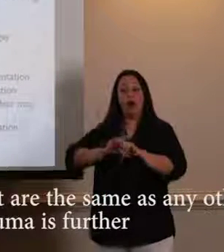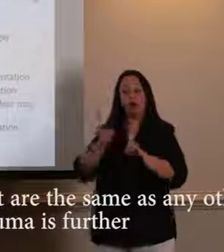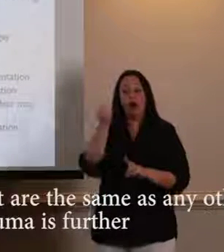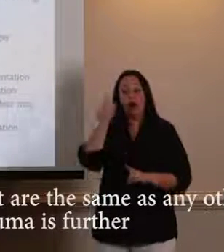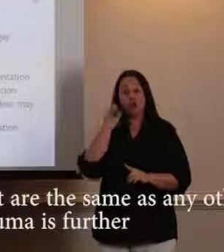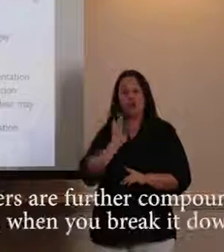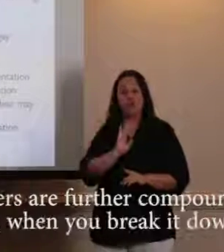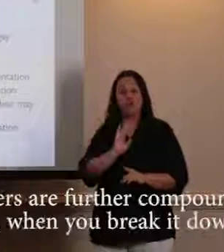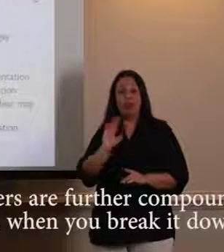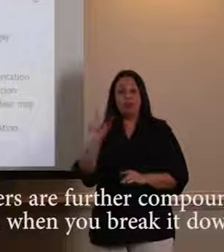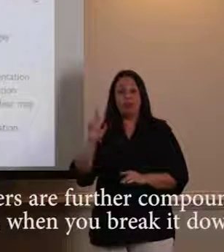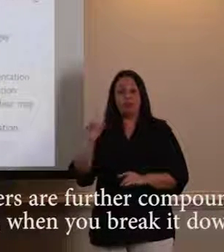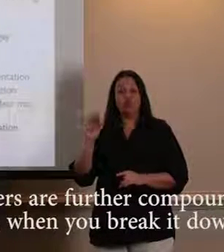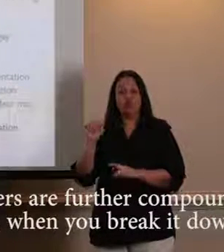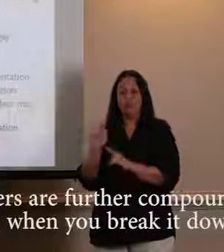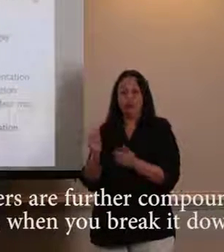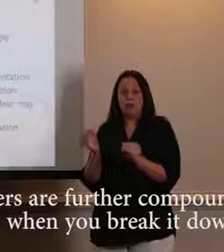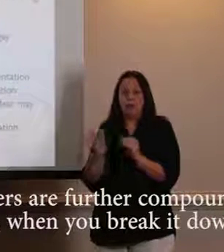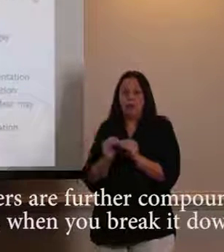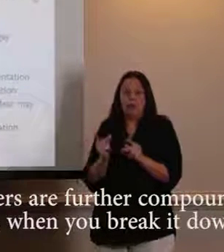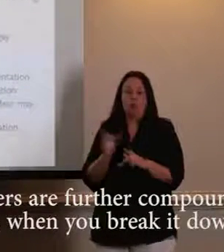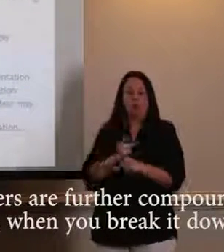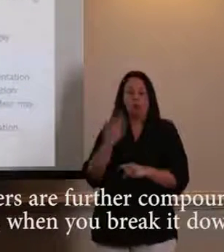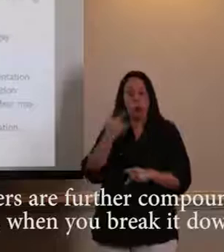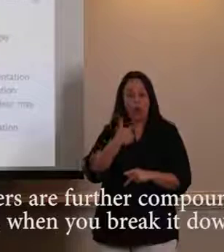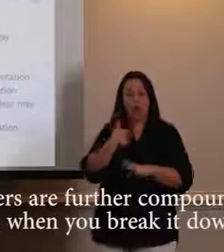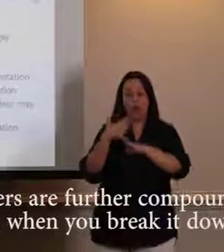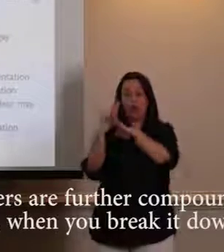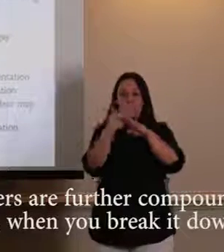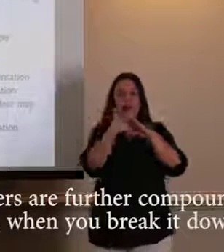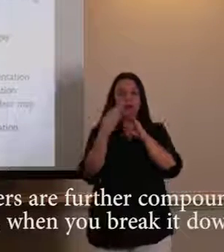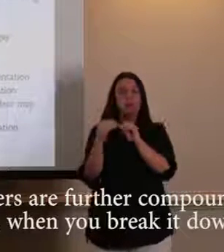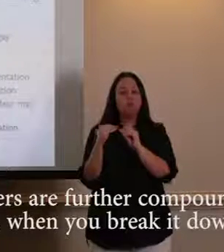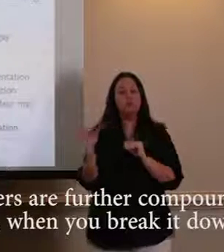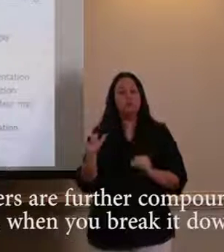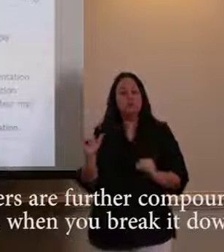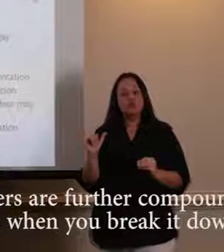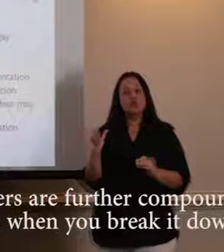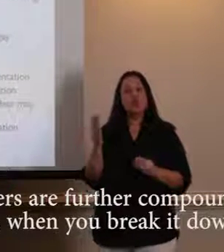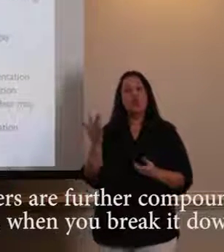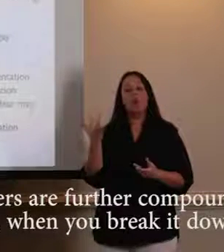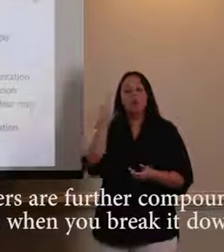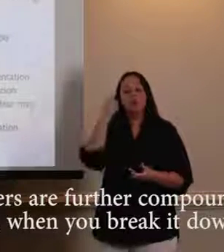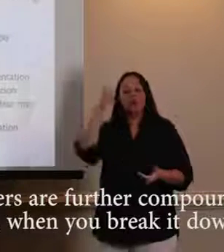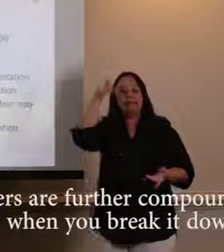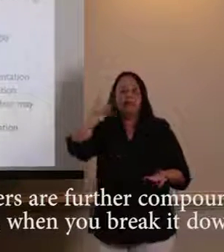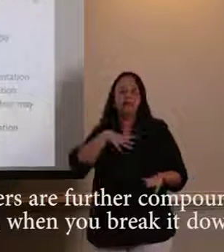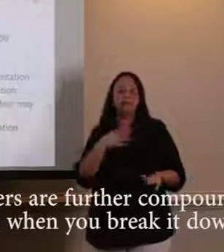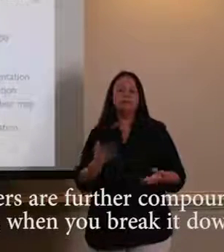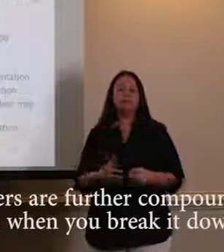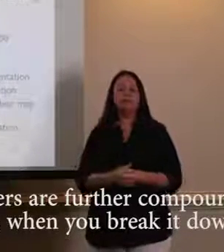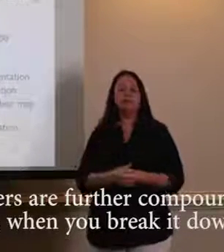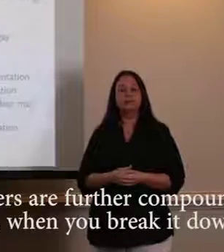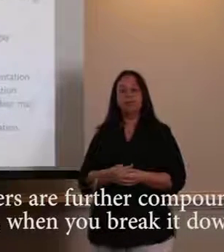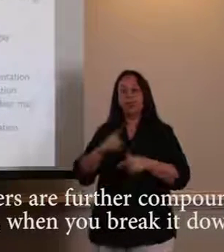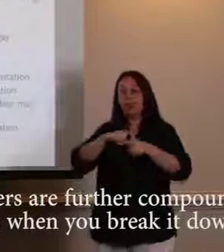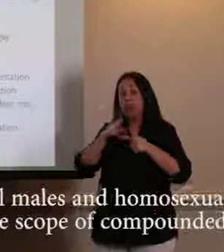is further compounded and their barriers are further compounded just for being men. And then when you break it down